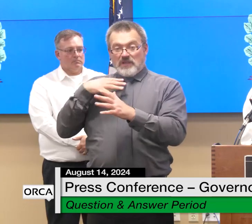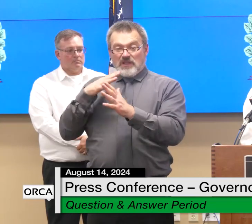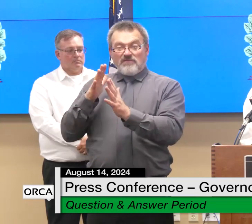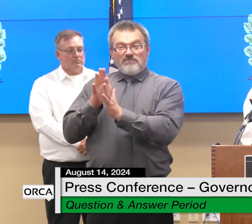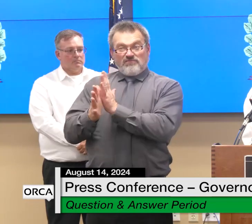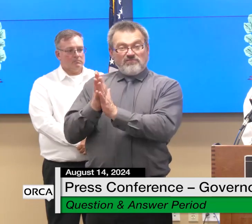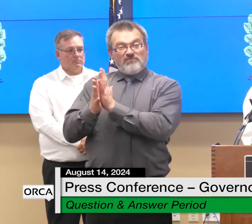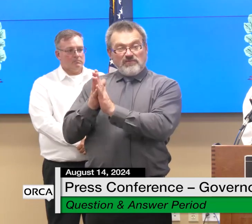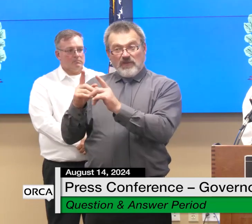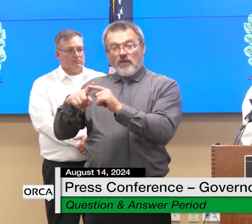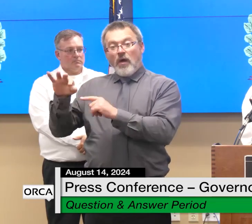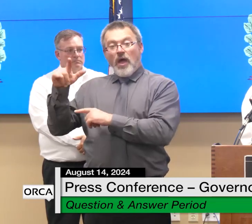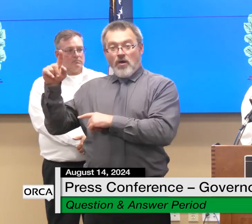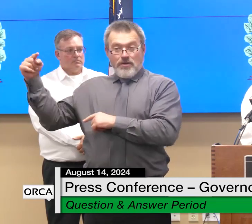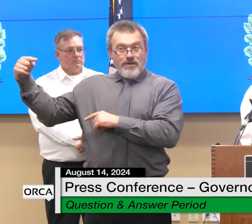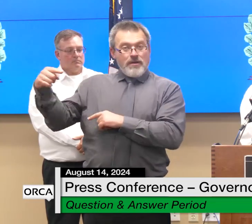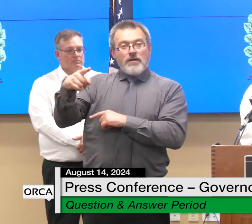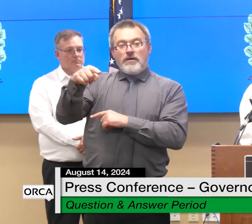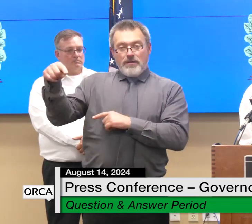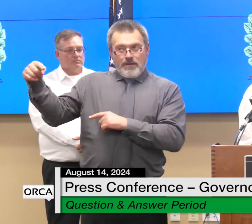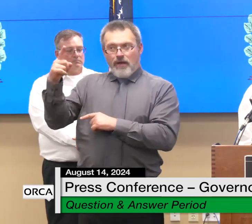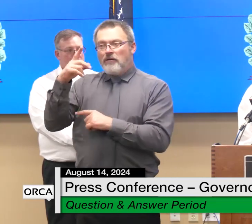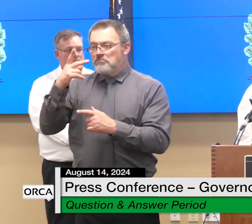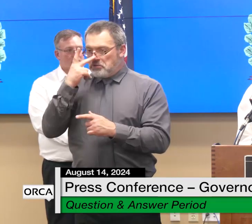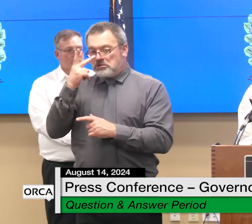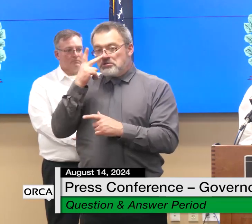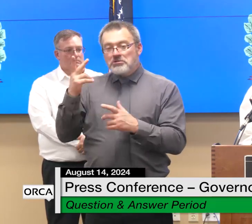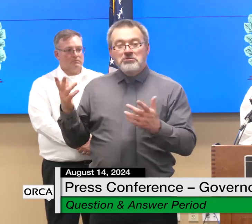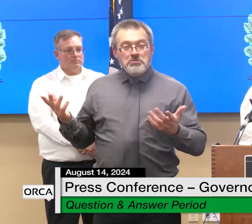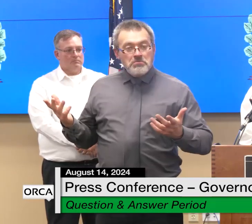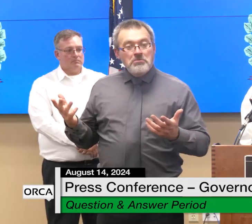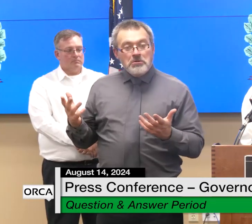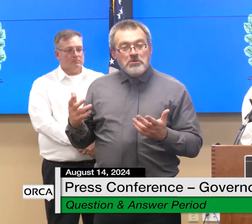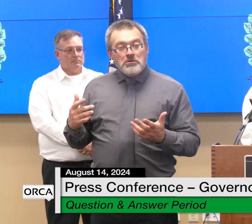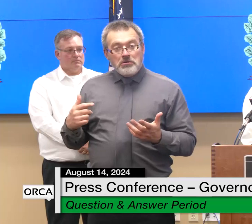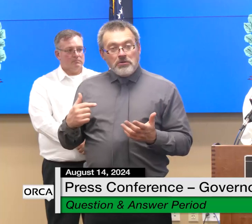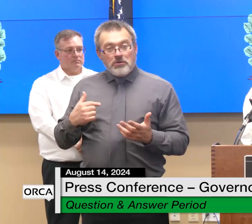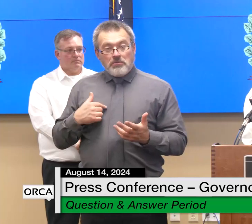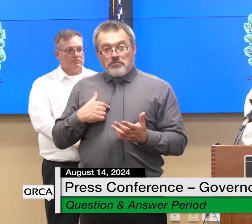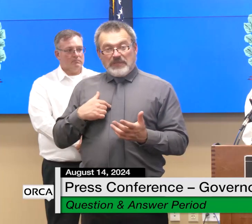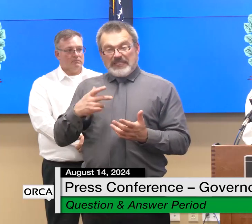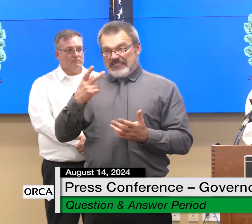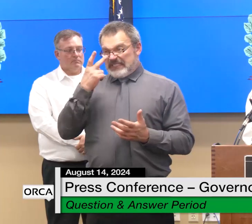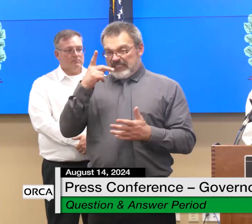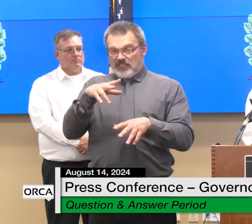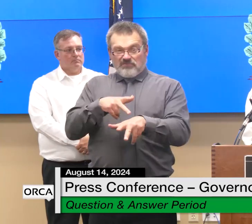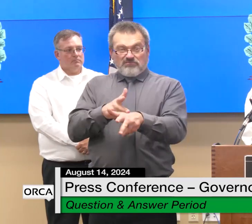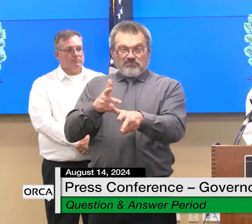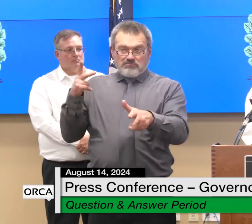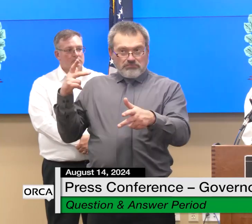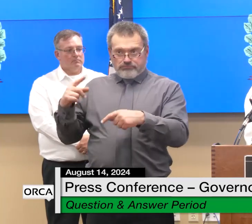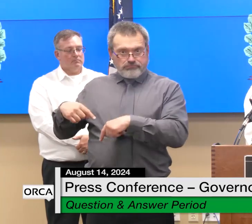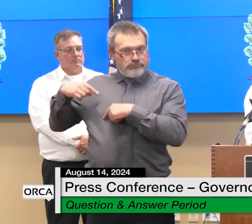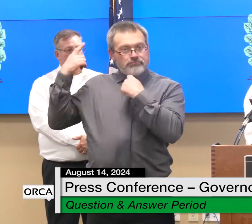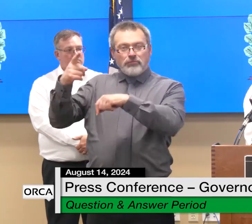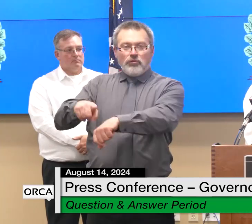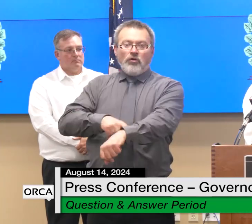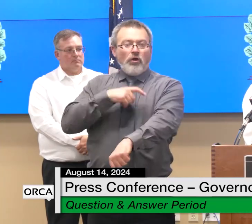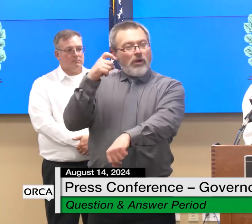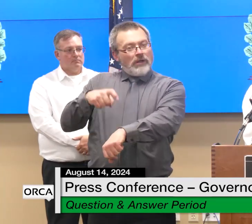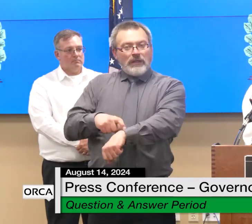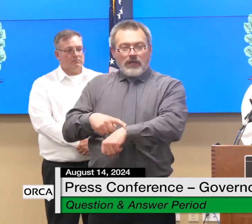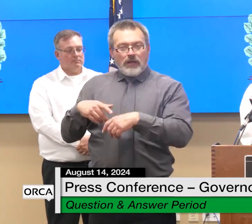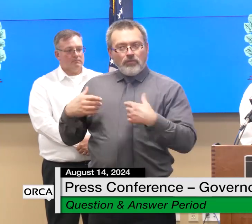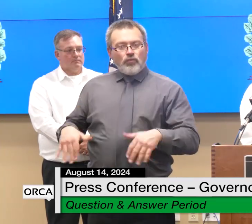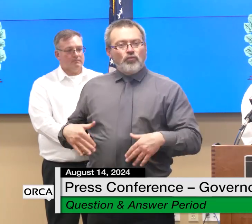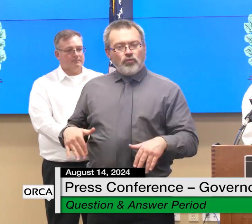get on to 5. That I hadn't seen as much traffic in any time that I've been up there as